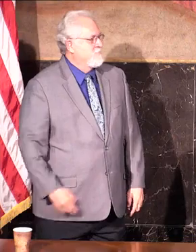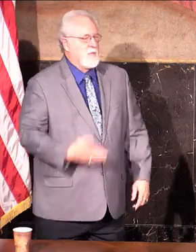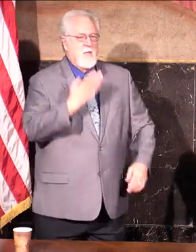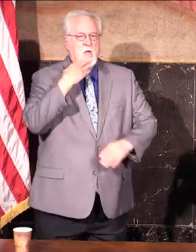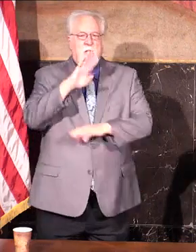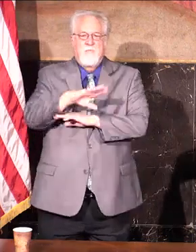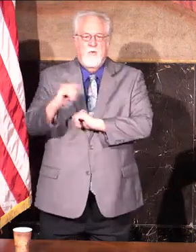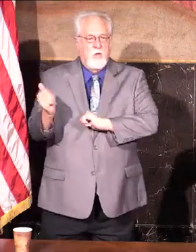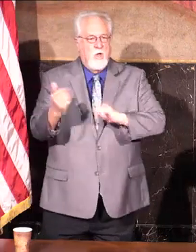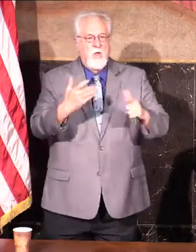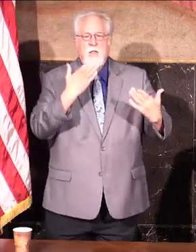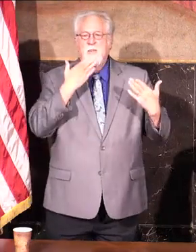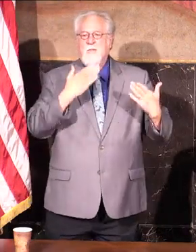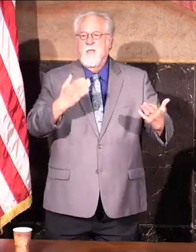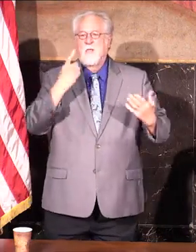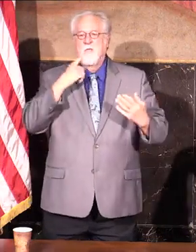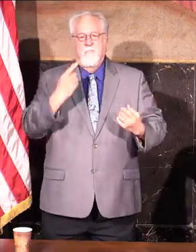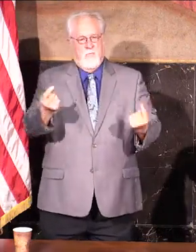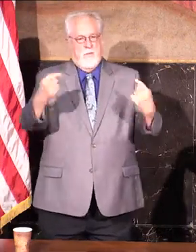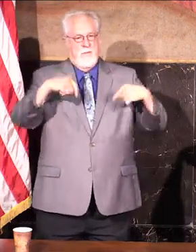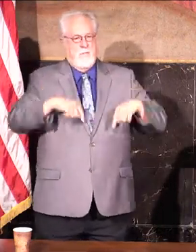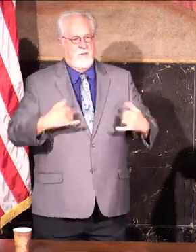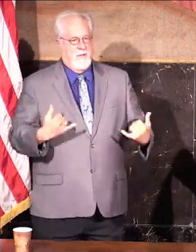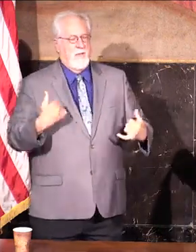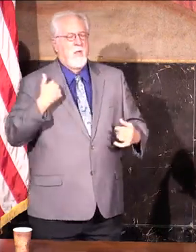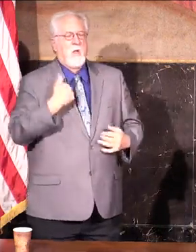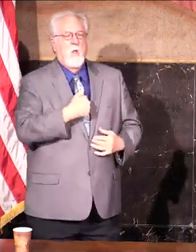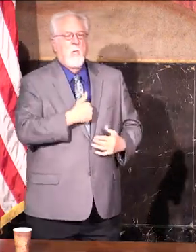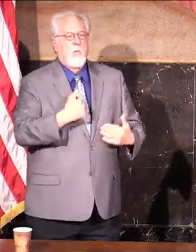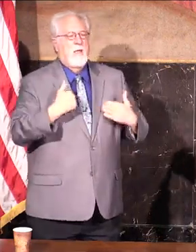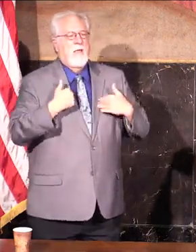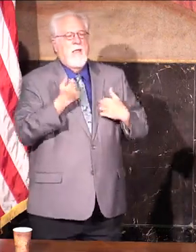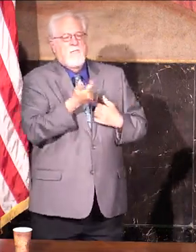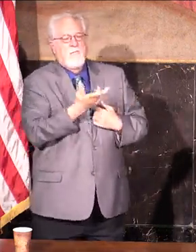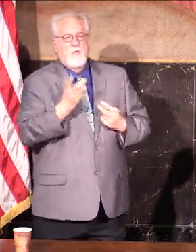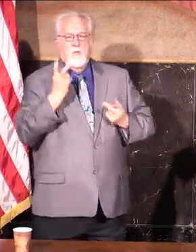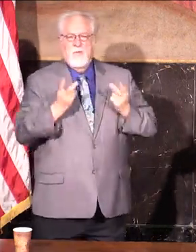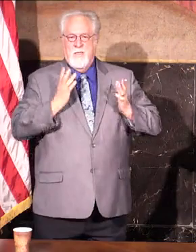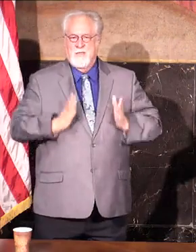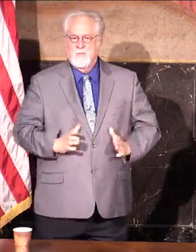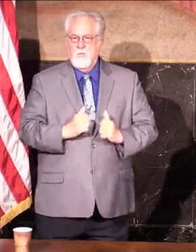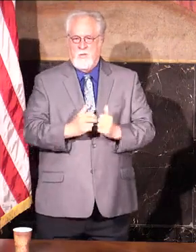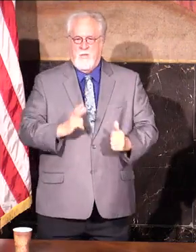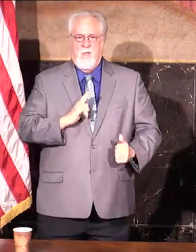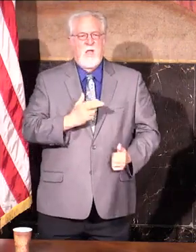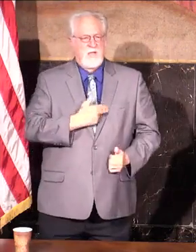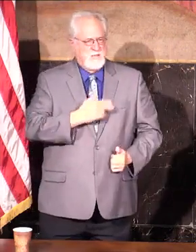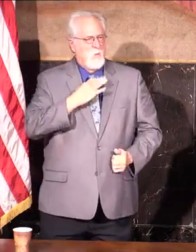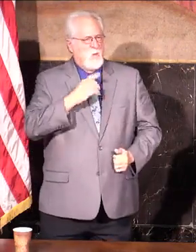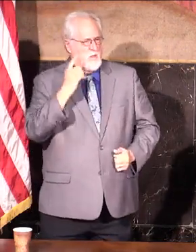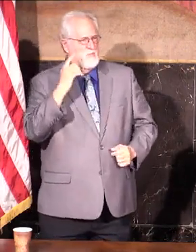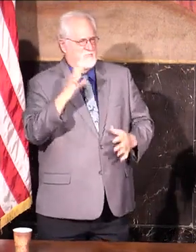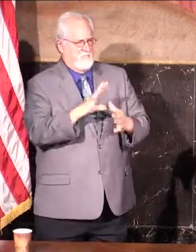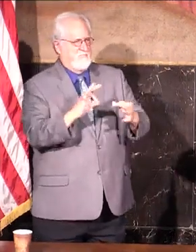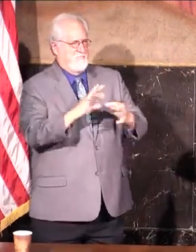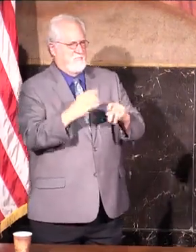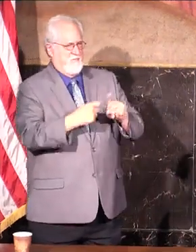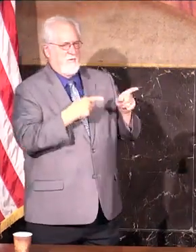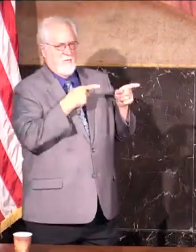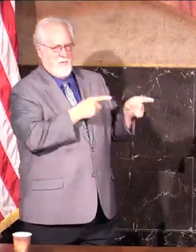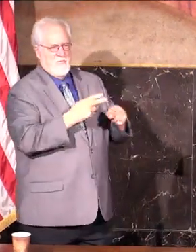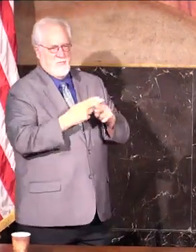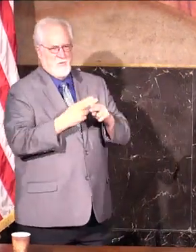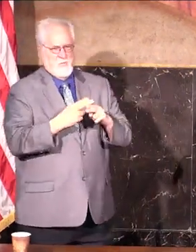Well, good afternoon, everybody, and thank you for being here today. We have a few guests joining us, and you're going to hear from them shortly.